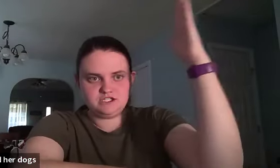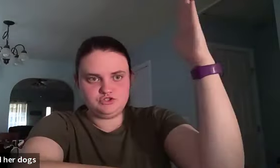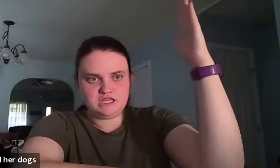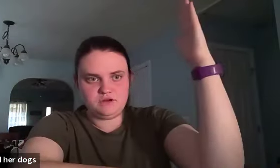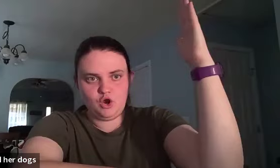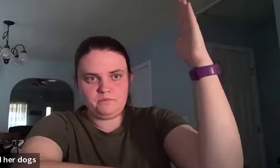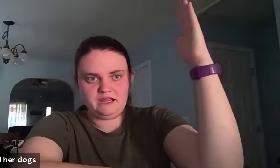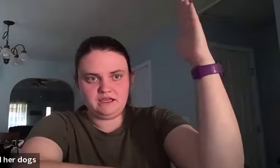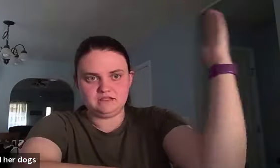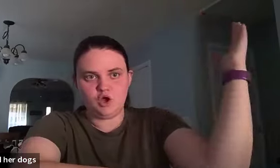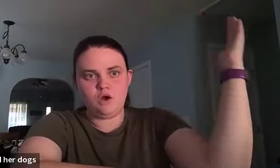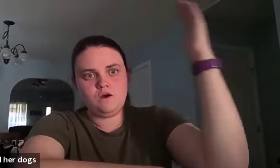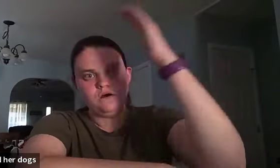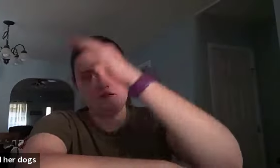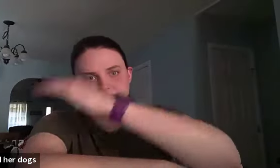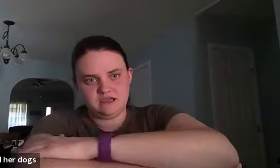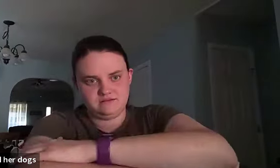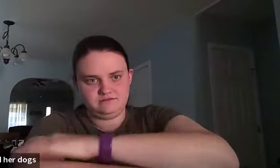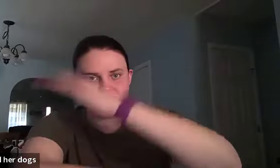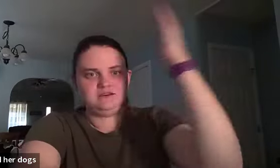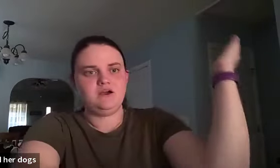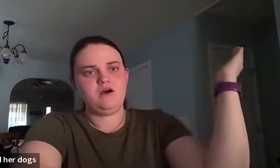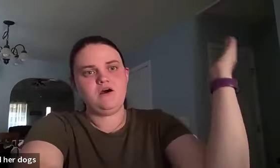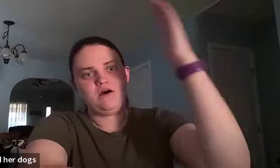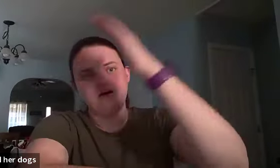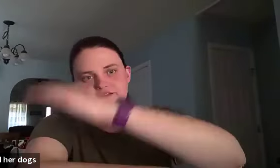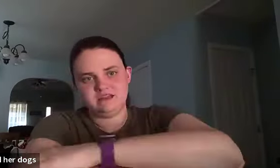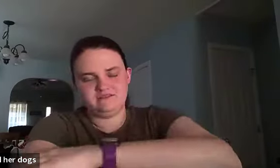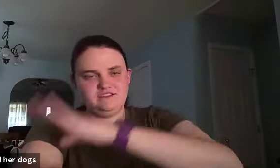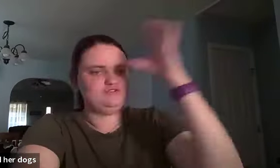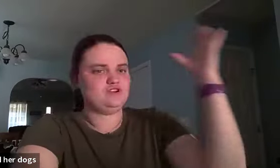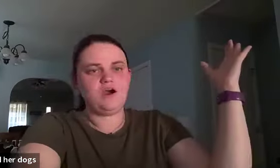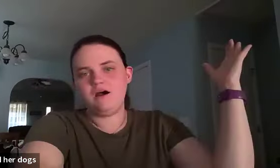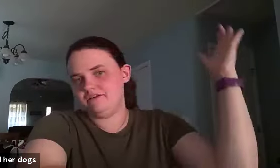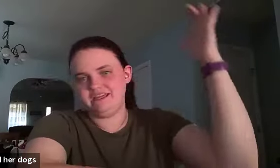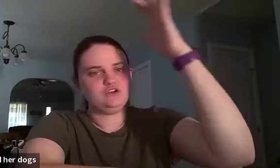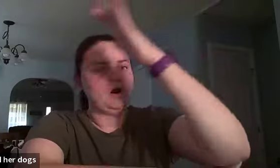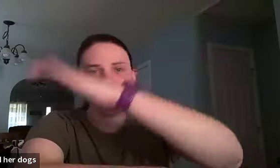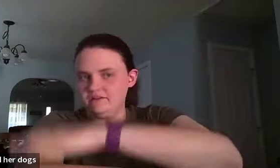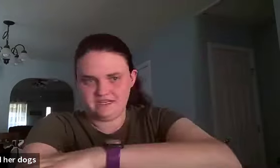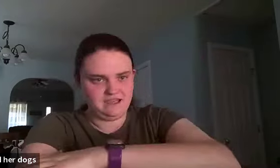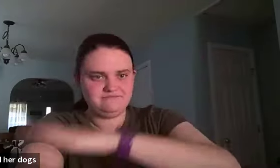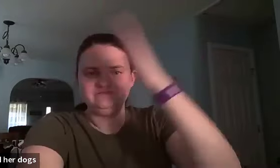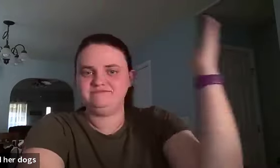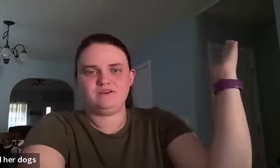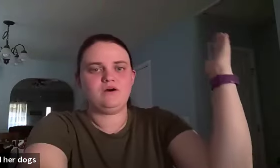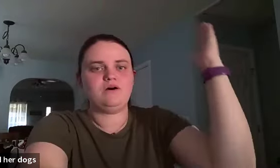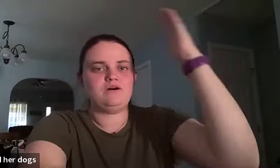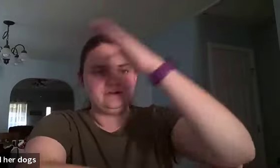fist, you just have an open hand. All day. All day. You took all of it. It took all of the day. All